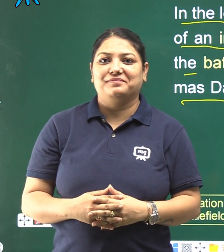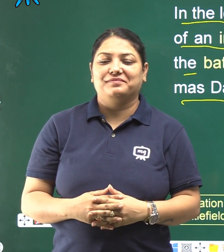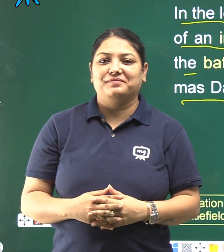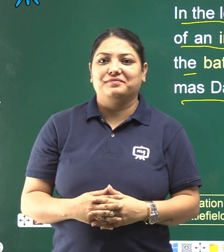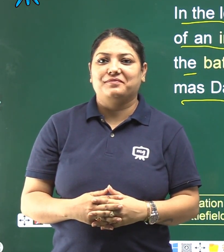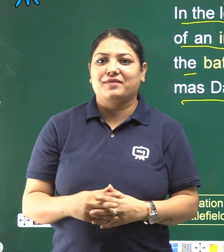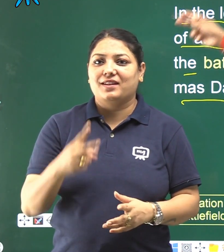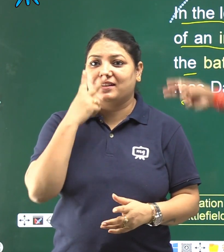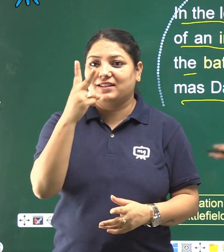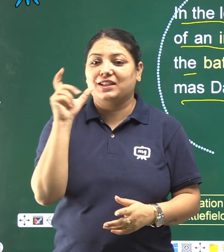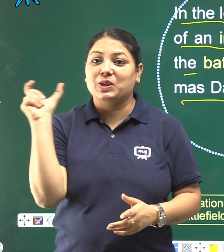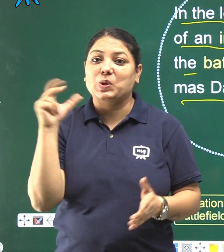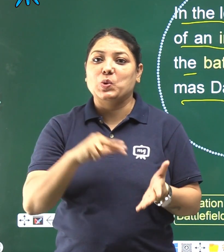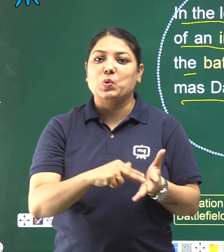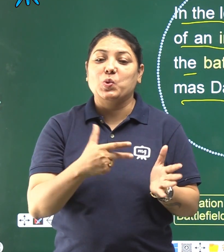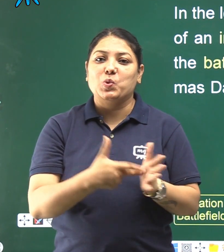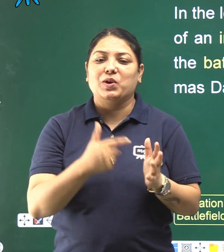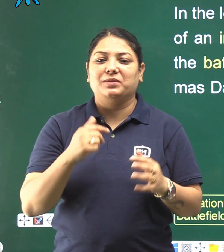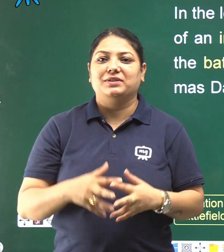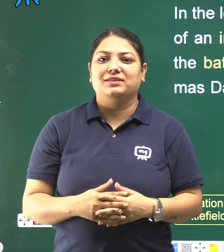Let's see the word meanings.